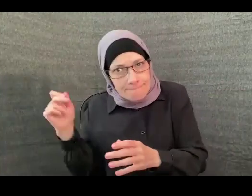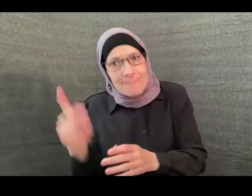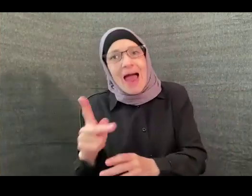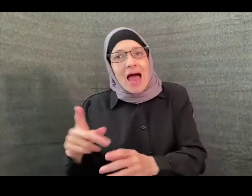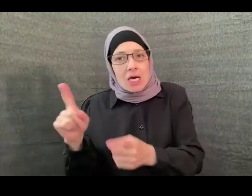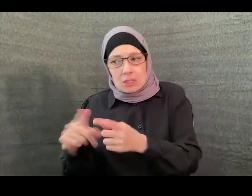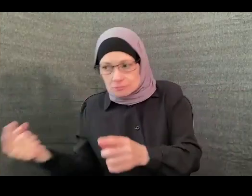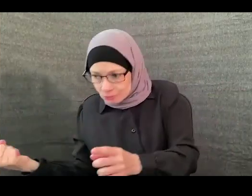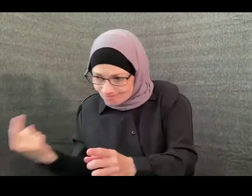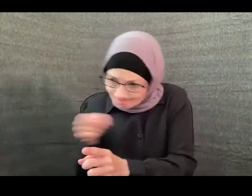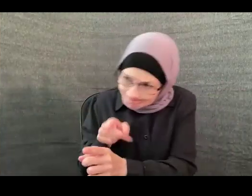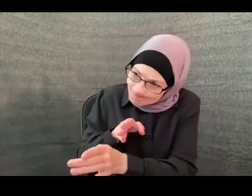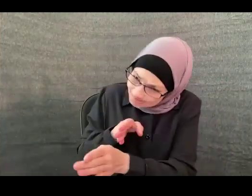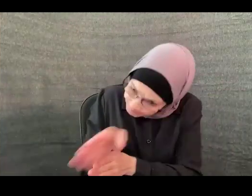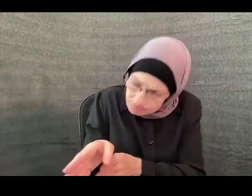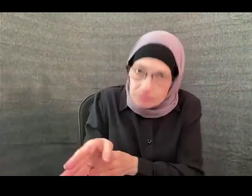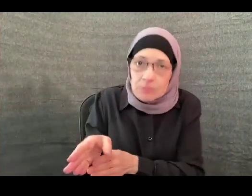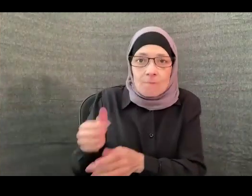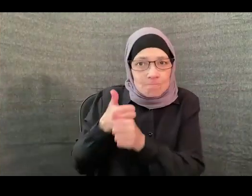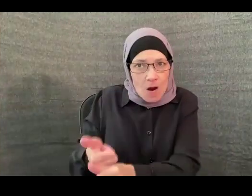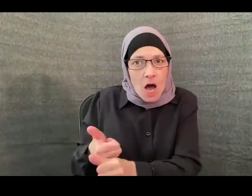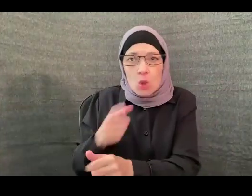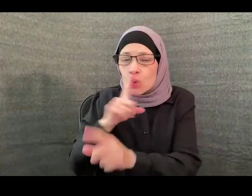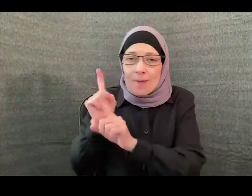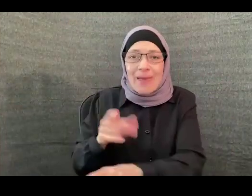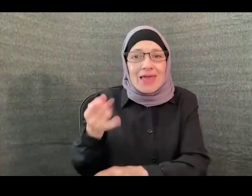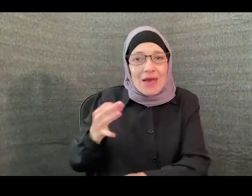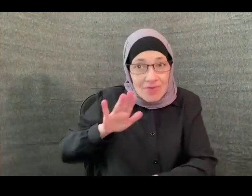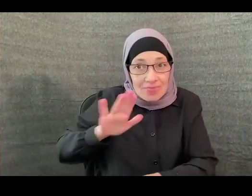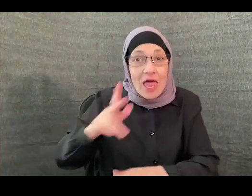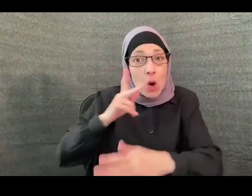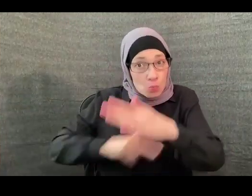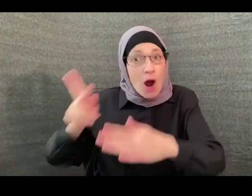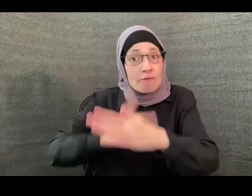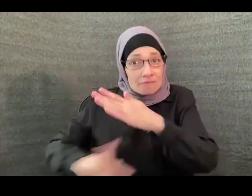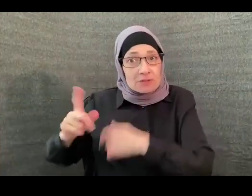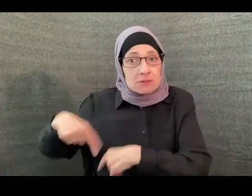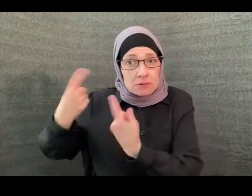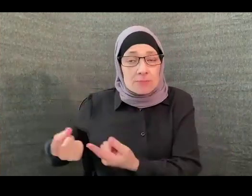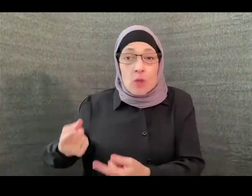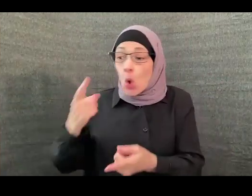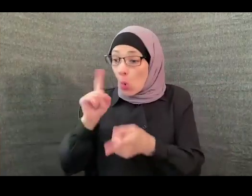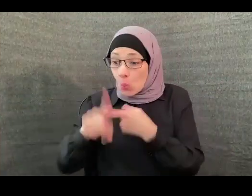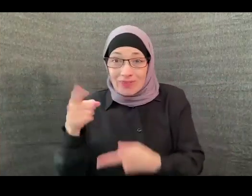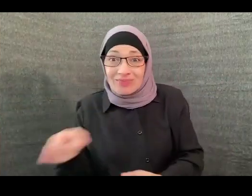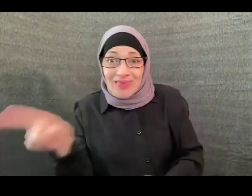And when they rebel, Allah keeps sending against them their